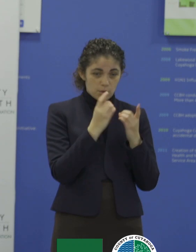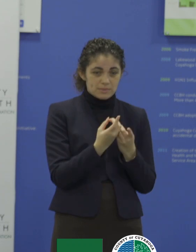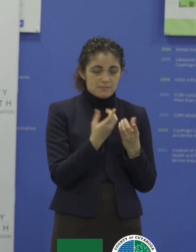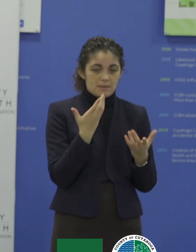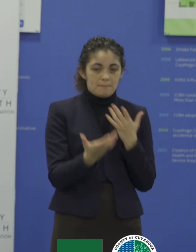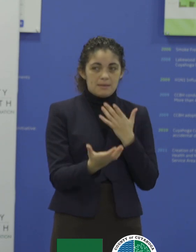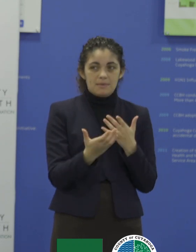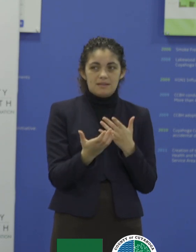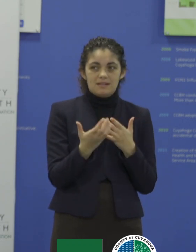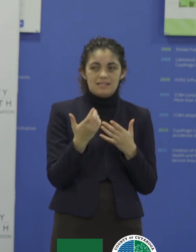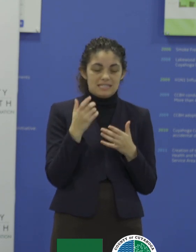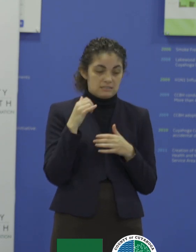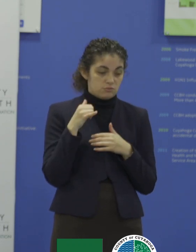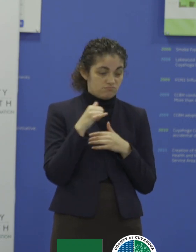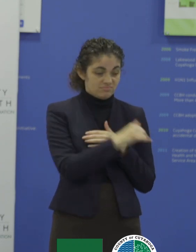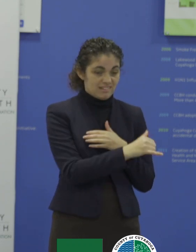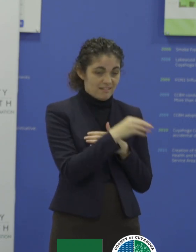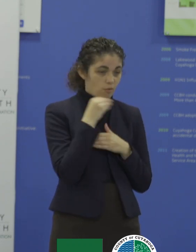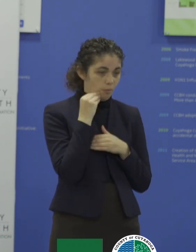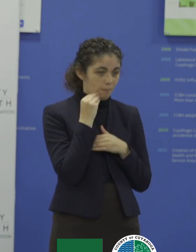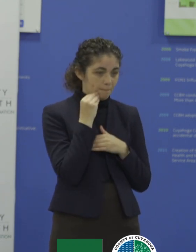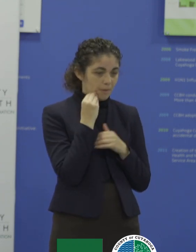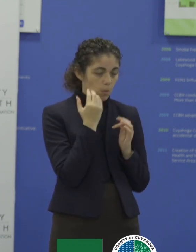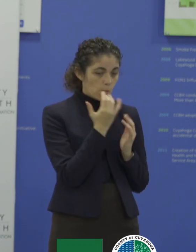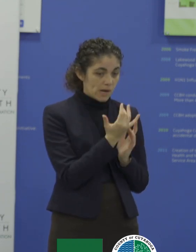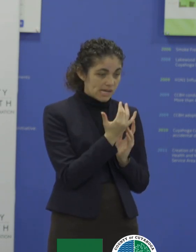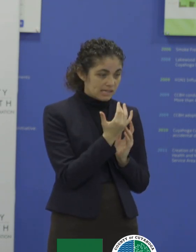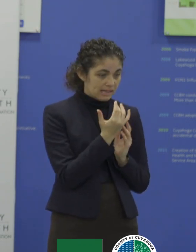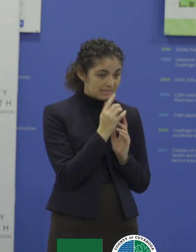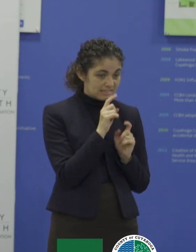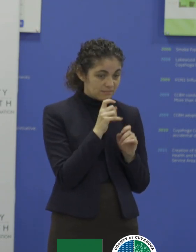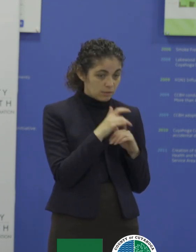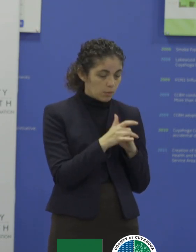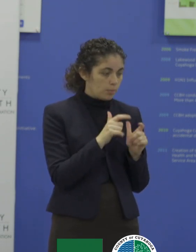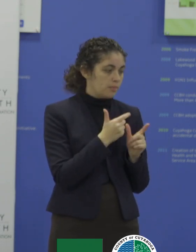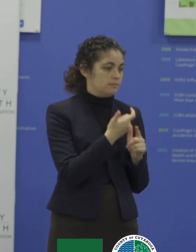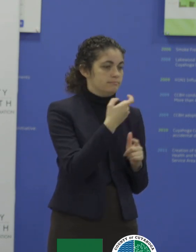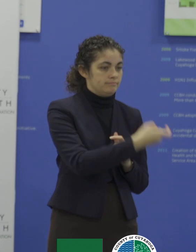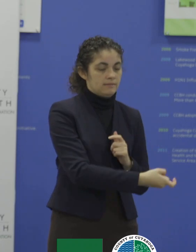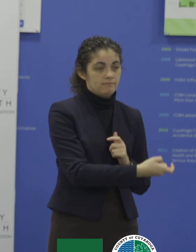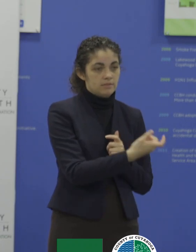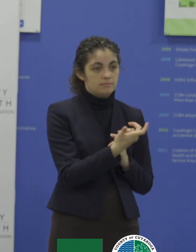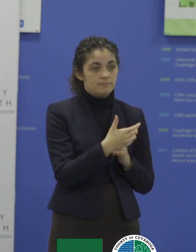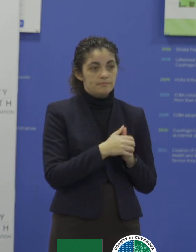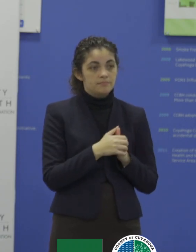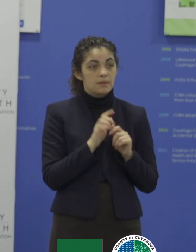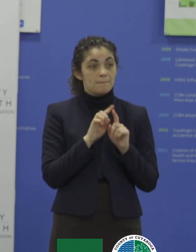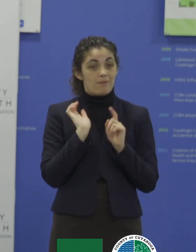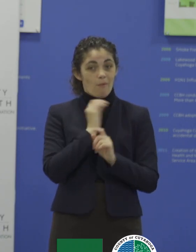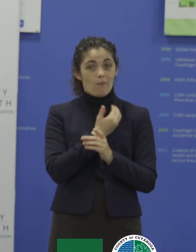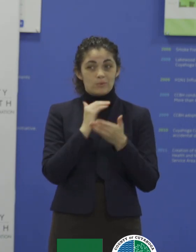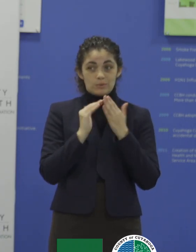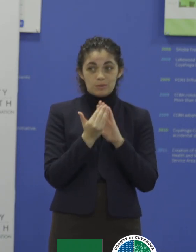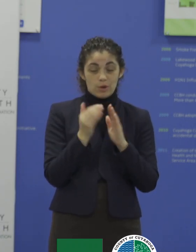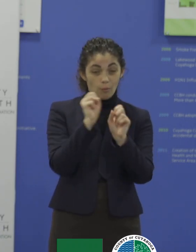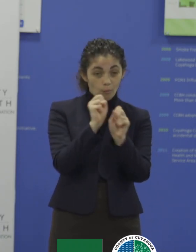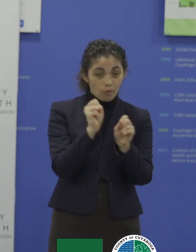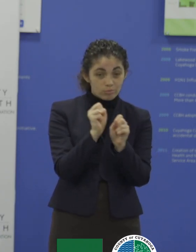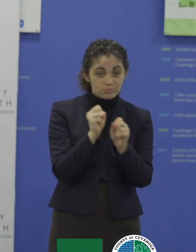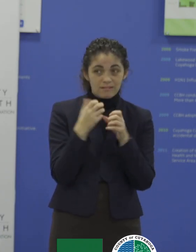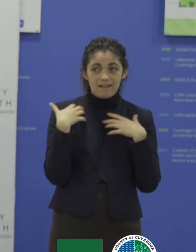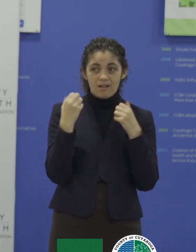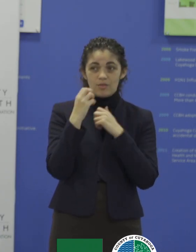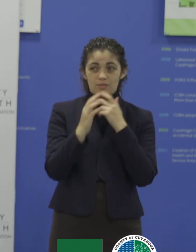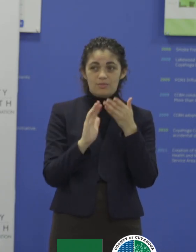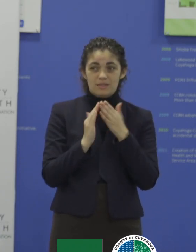may have to put people in isolation at home and wait until testing is available. Because so many of our community work in healthcare,